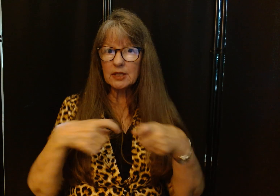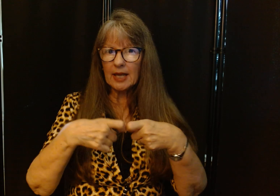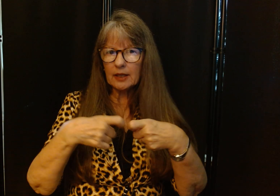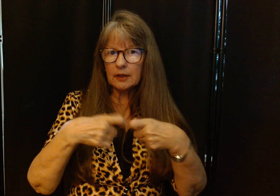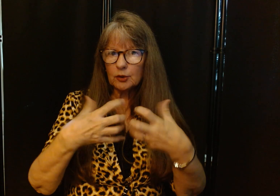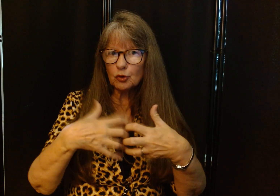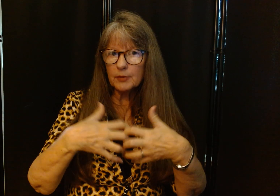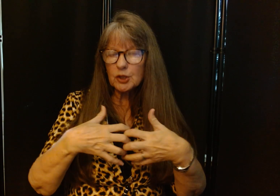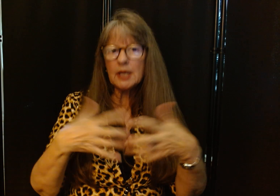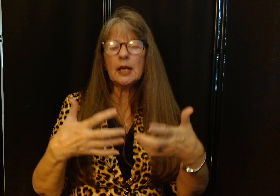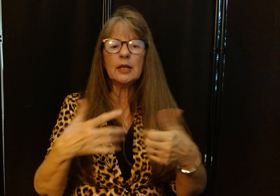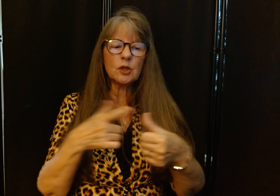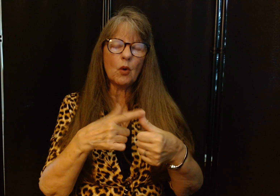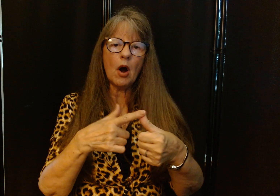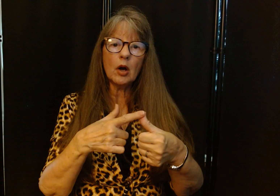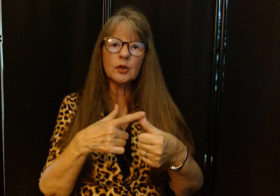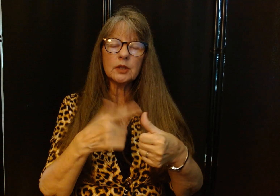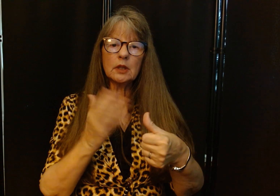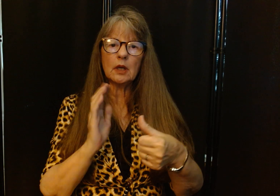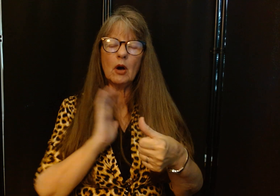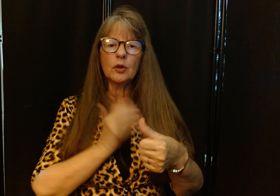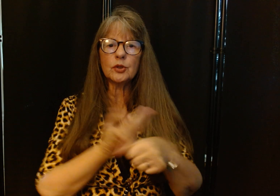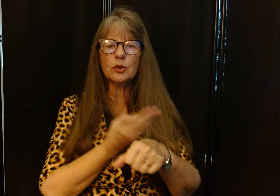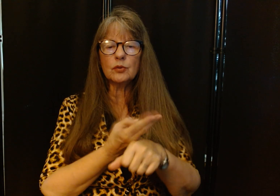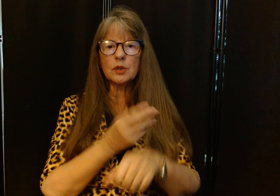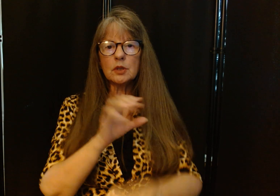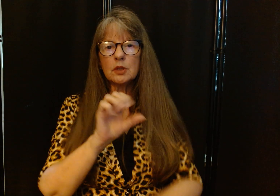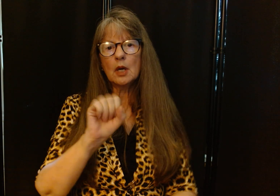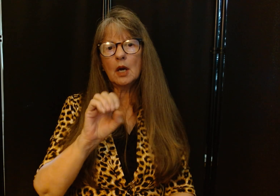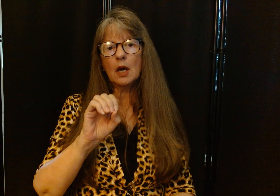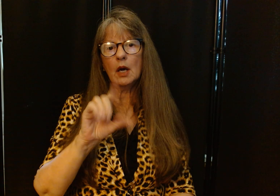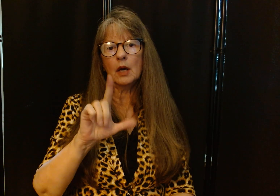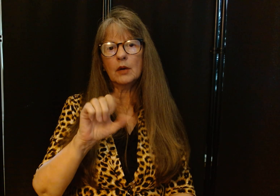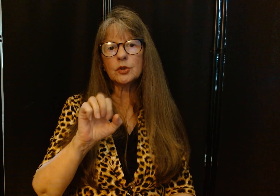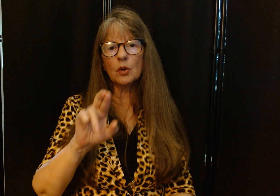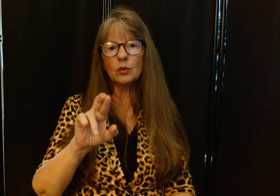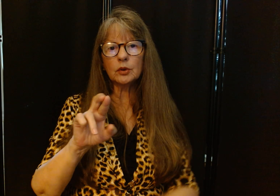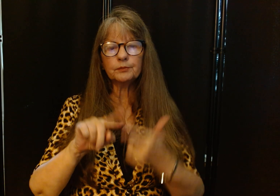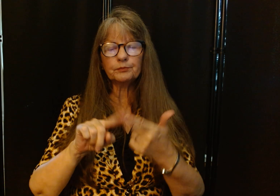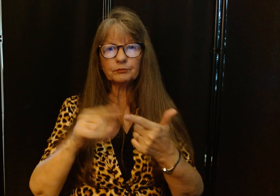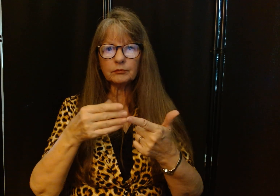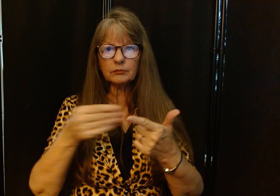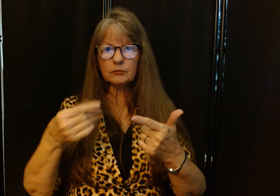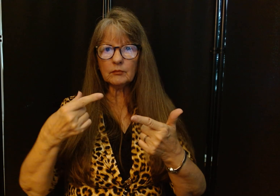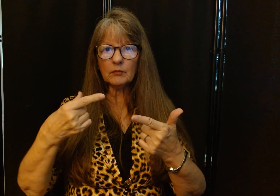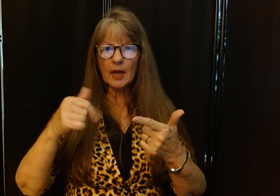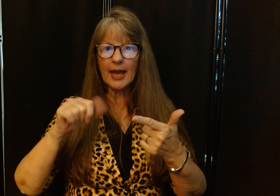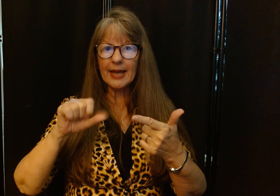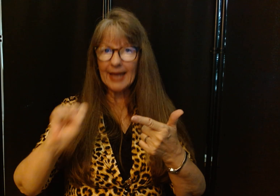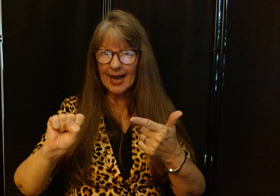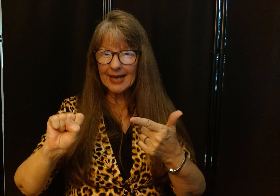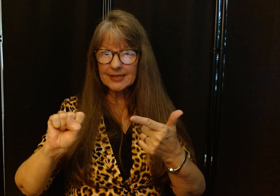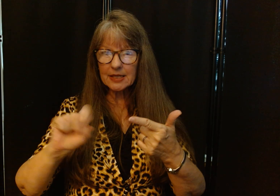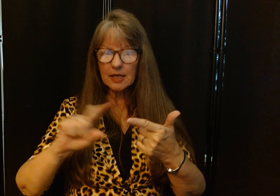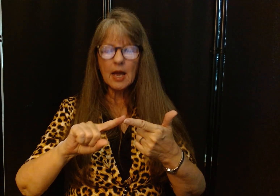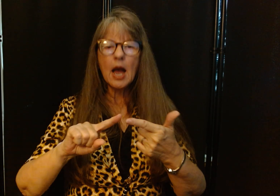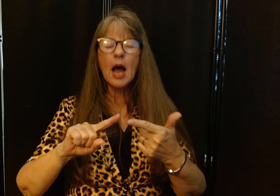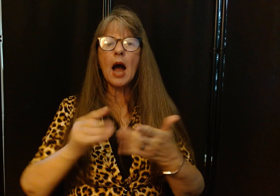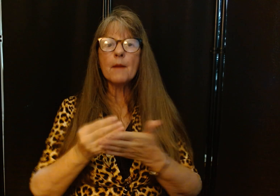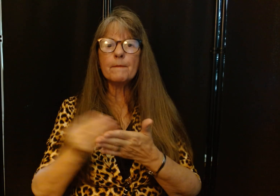an electrical machine, and so ours uses solar and gas. I bought